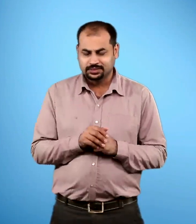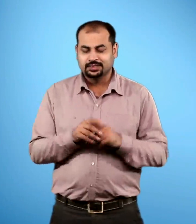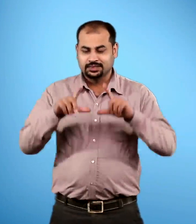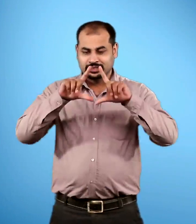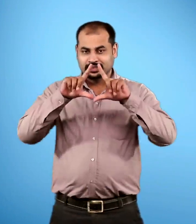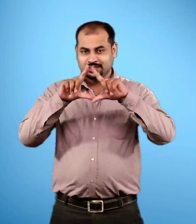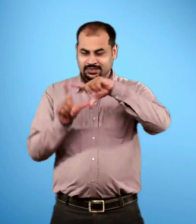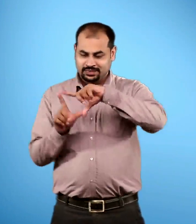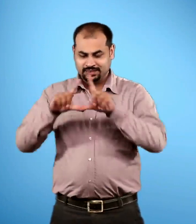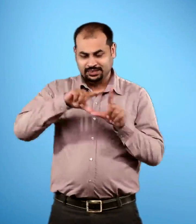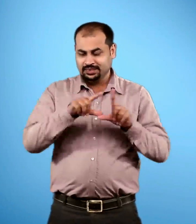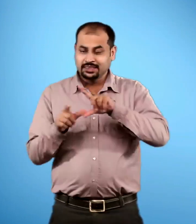Can you see the pattern?